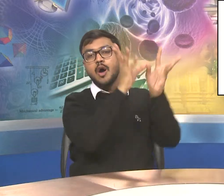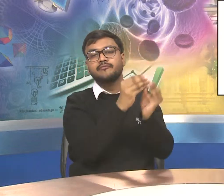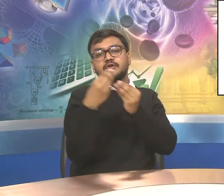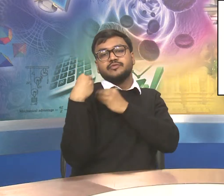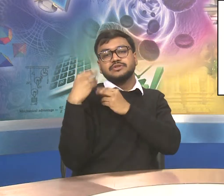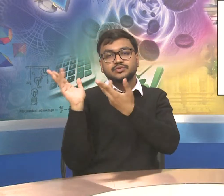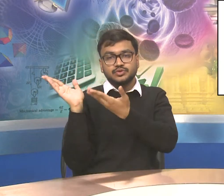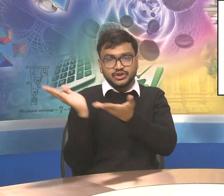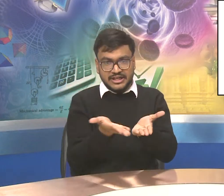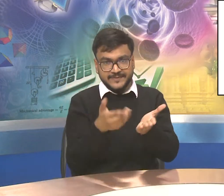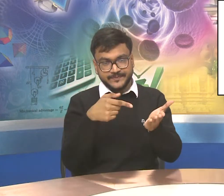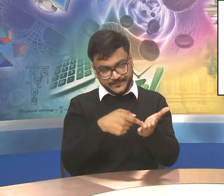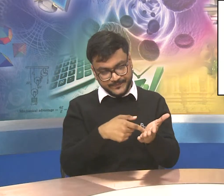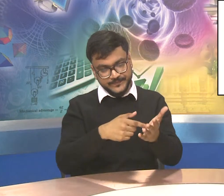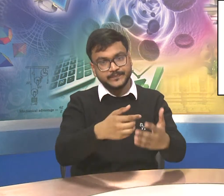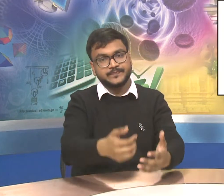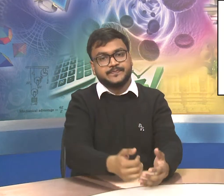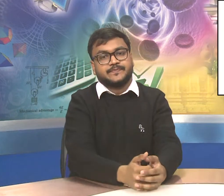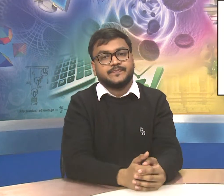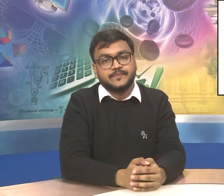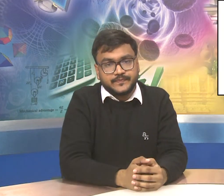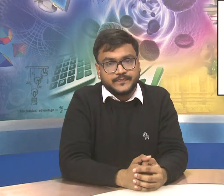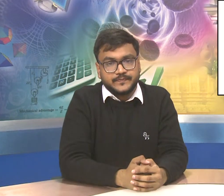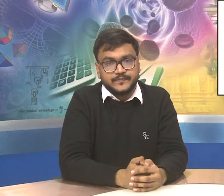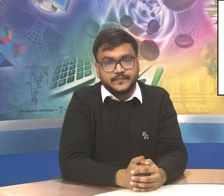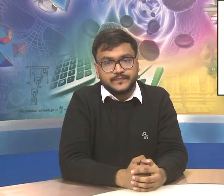provided on demand from the users.